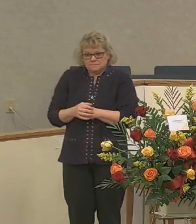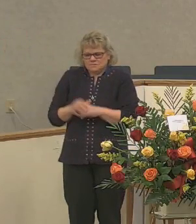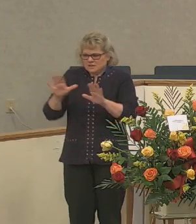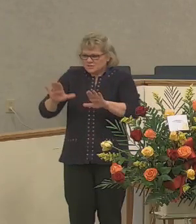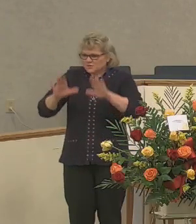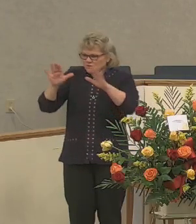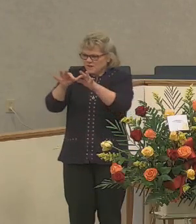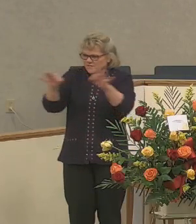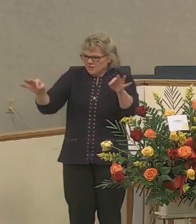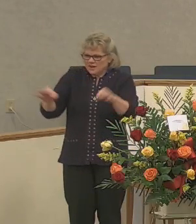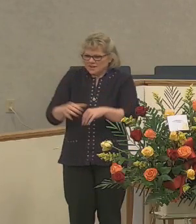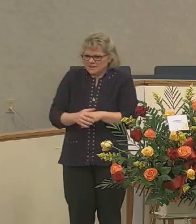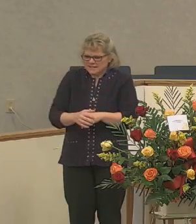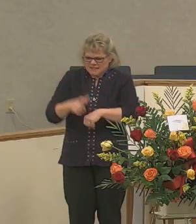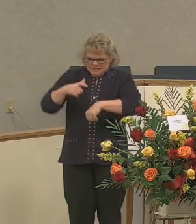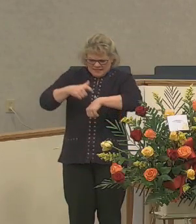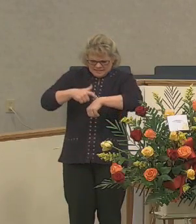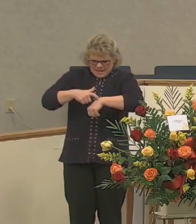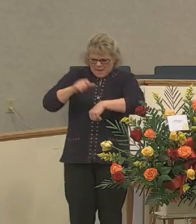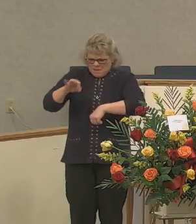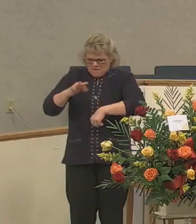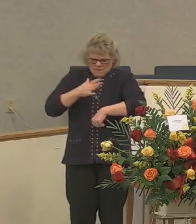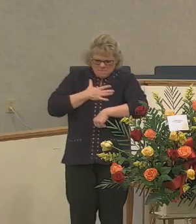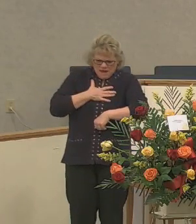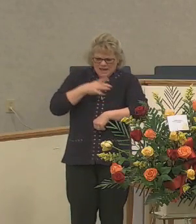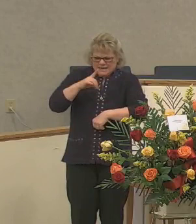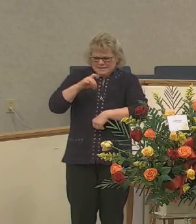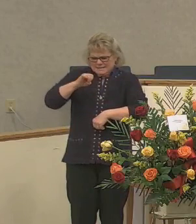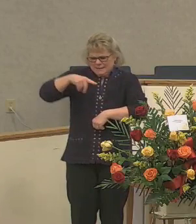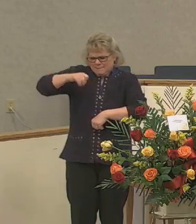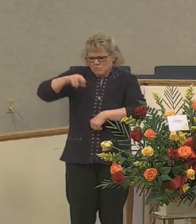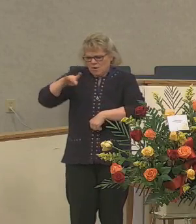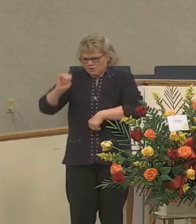great phrase that is. The time of my departure.